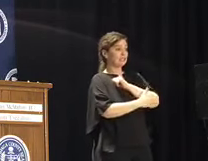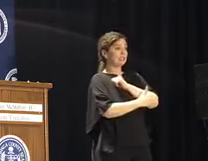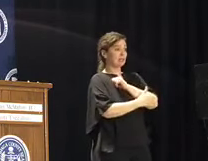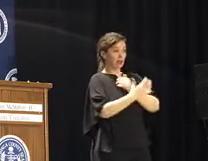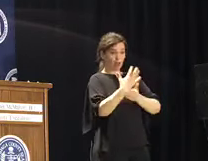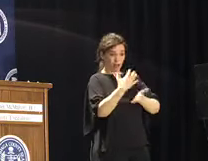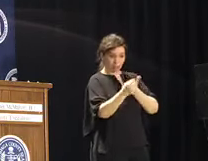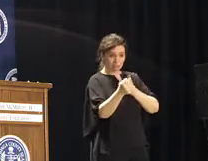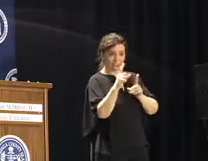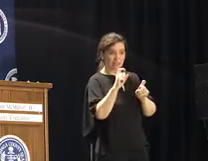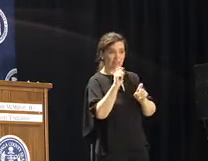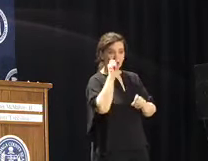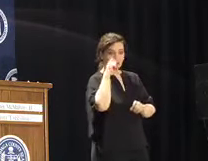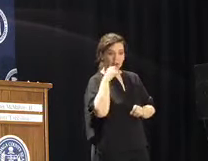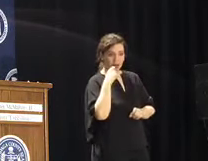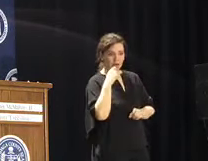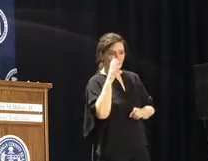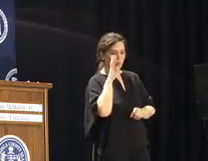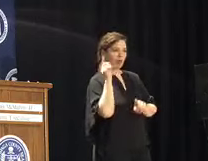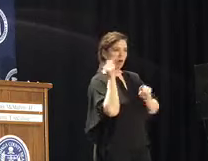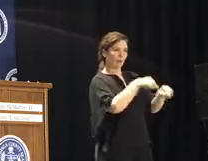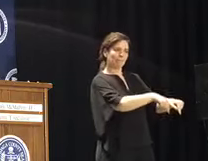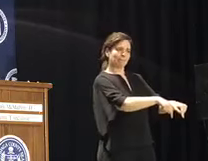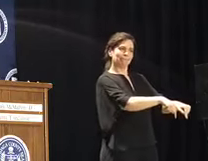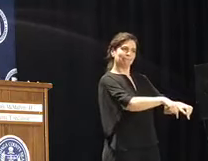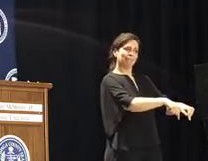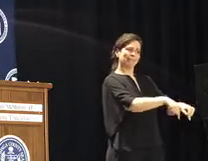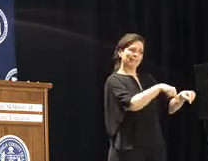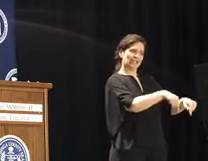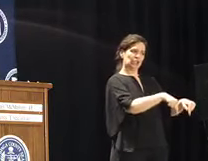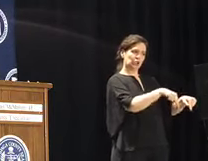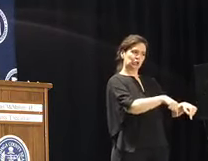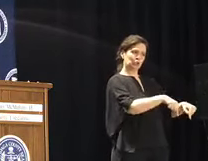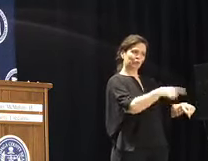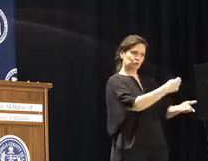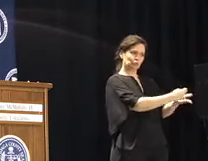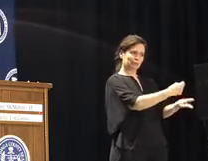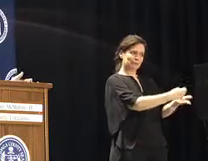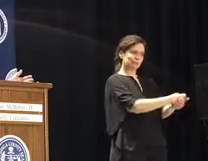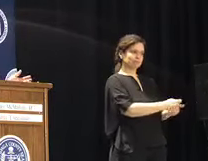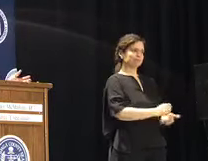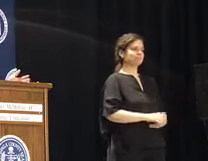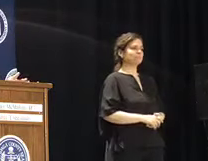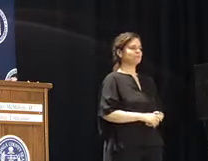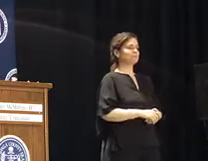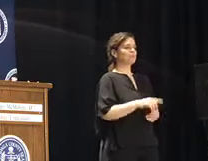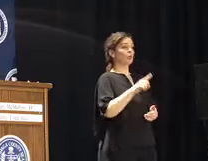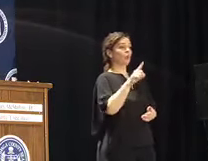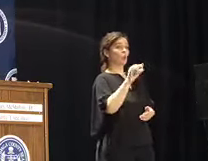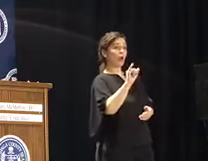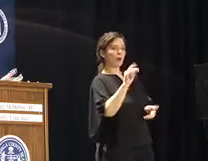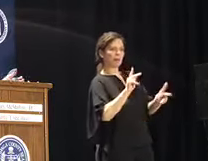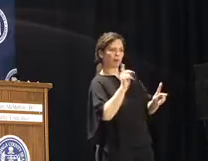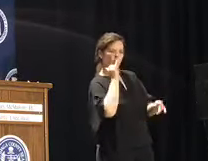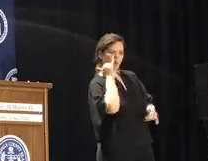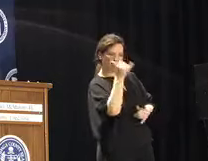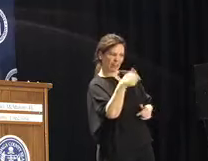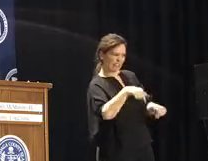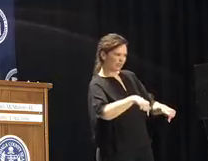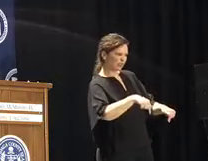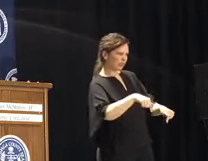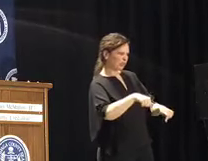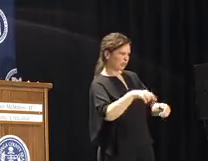Long Island. People from Long Island are calling, asking about their test results. Why are they calling from Long Island? Because they couldn't get tested